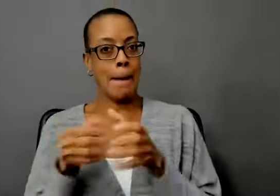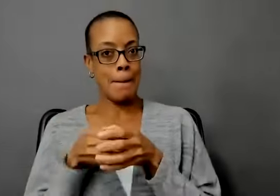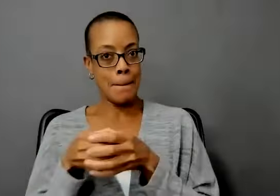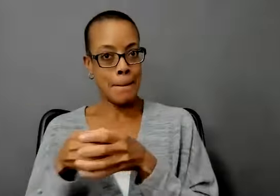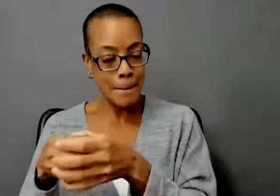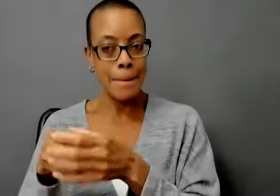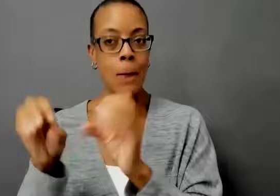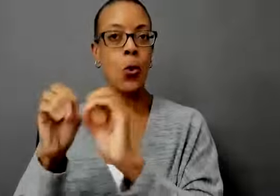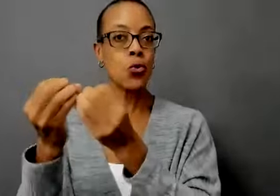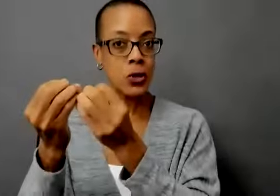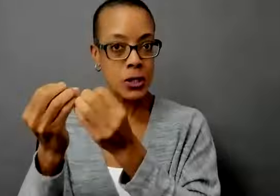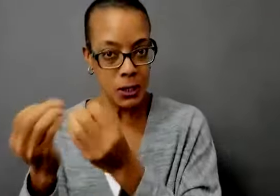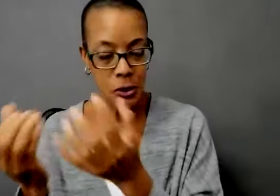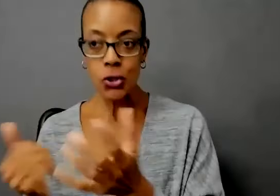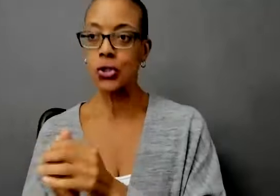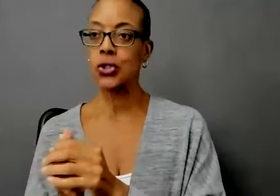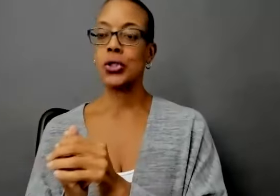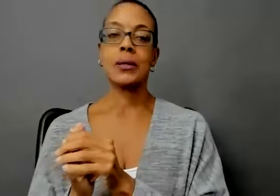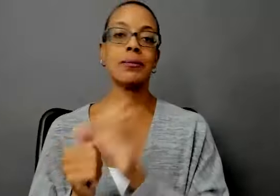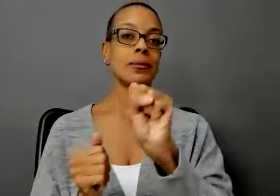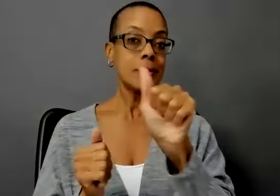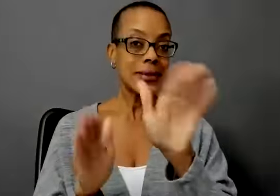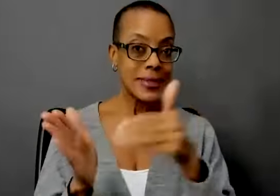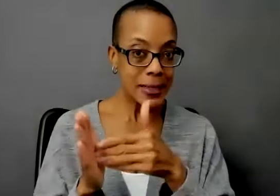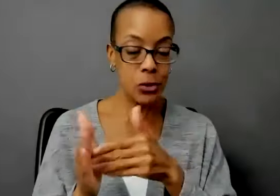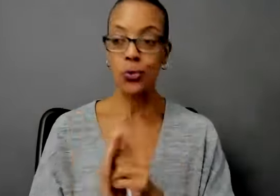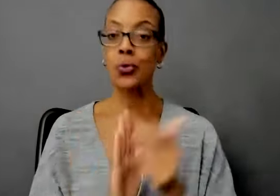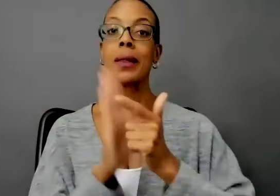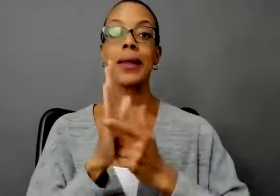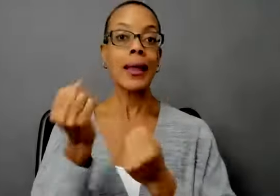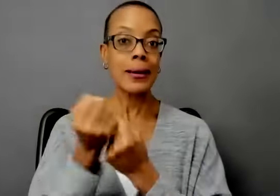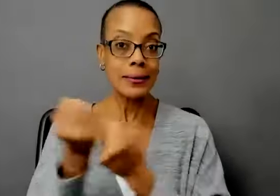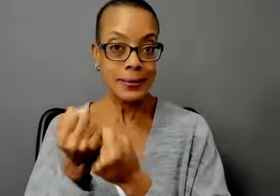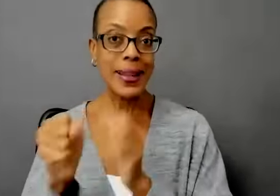organization, a sexual assault center, a legal advocate, someone who's already been public.